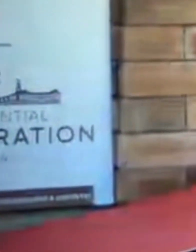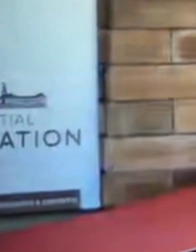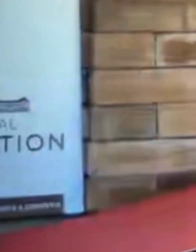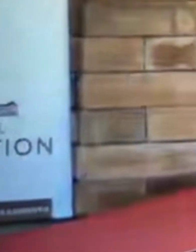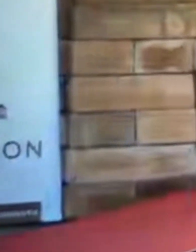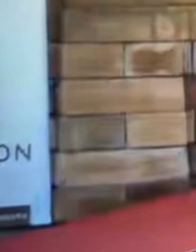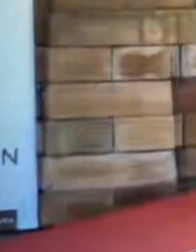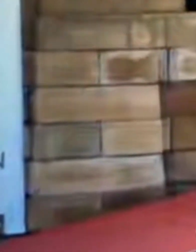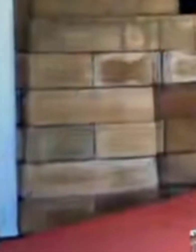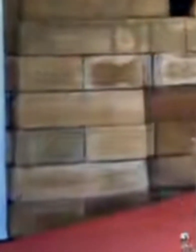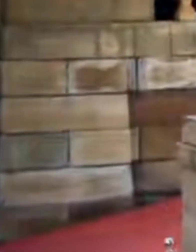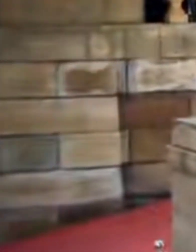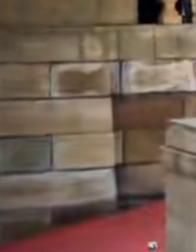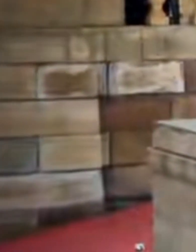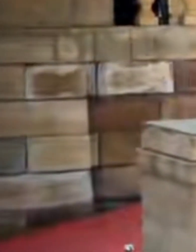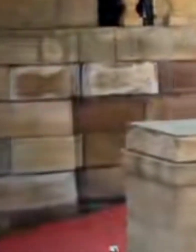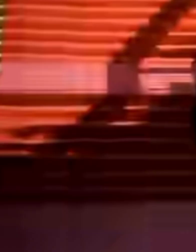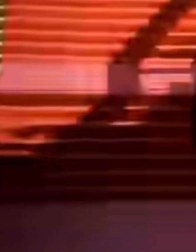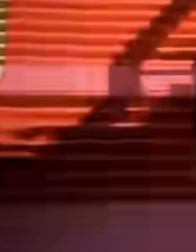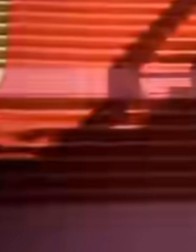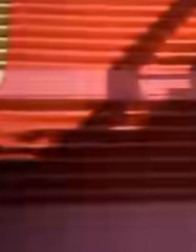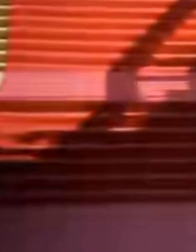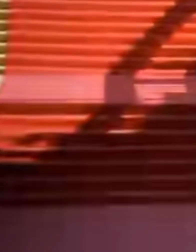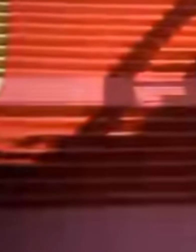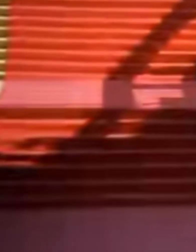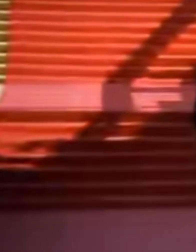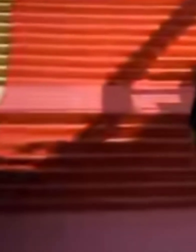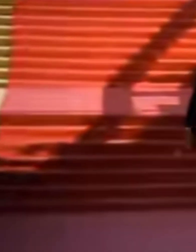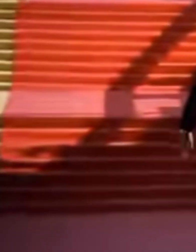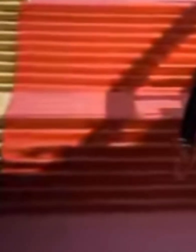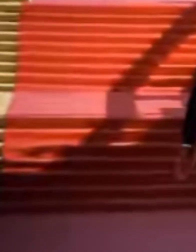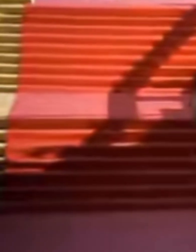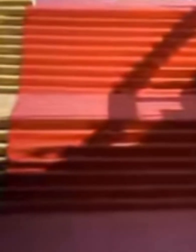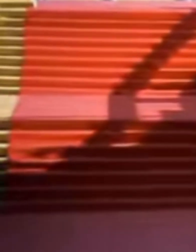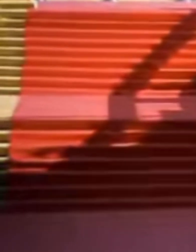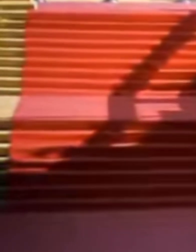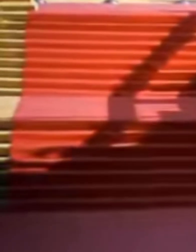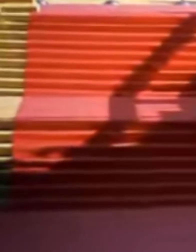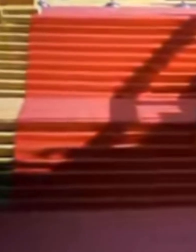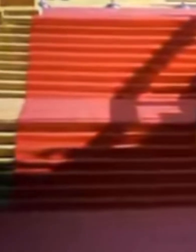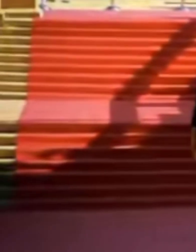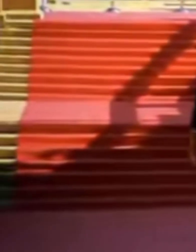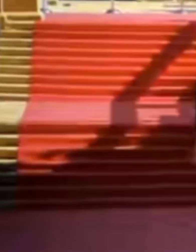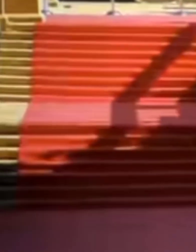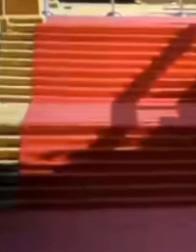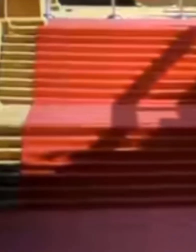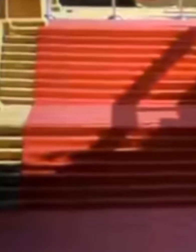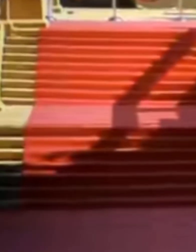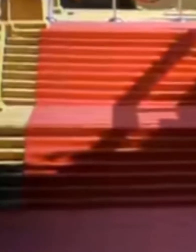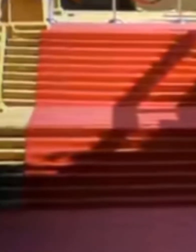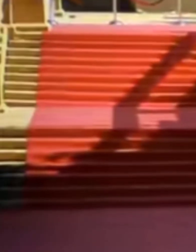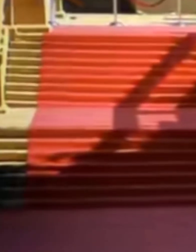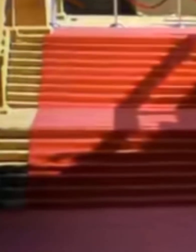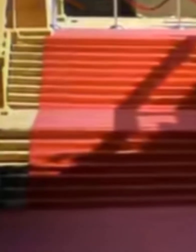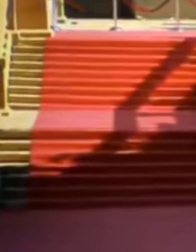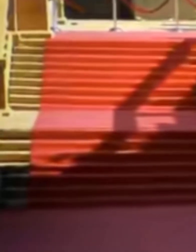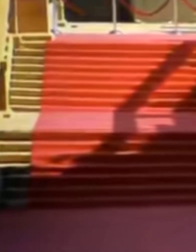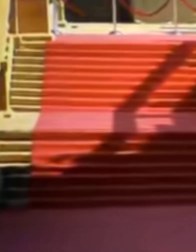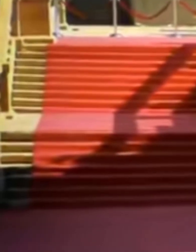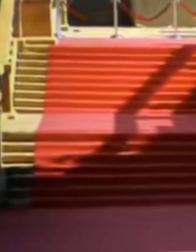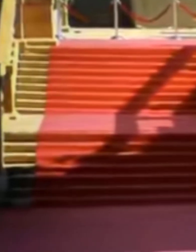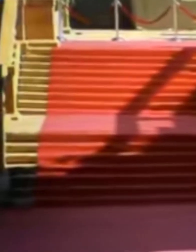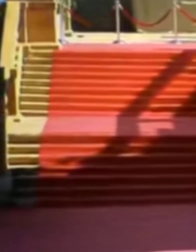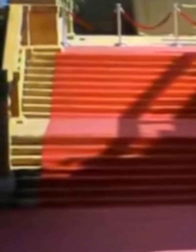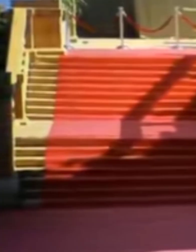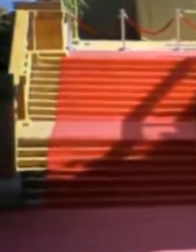some challenges of adulthood, but with Malema, how can running nose just flow like that, like a tap, and Mashatile collapse